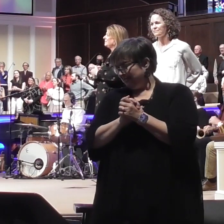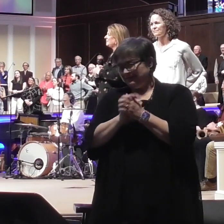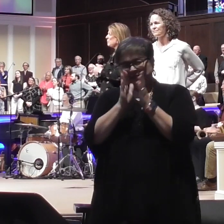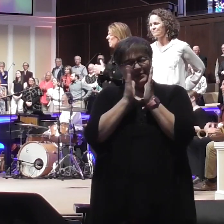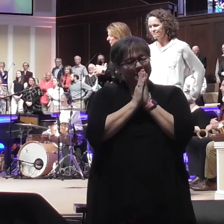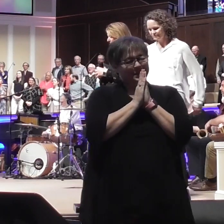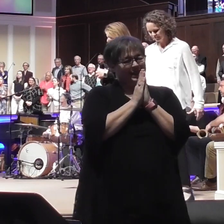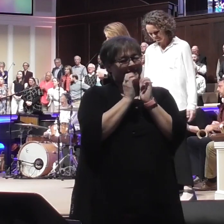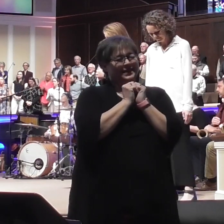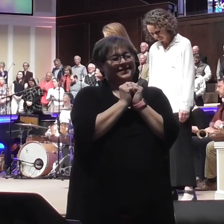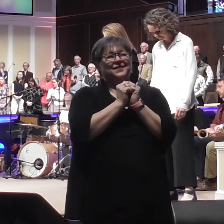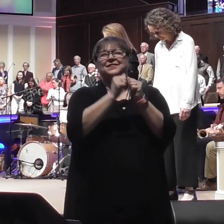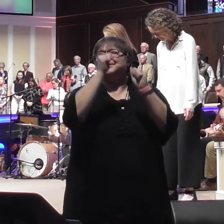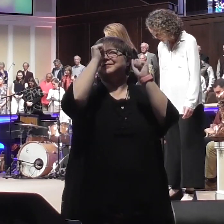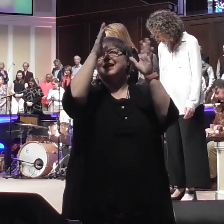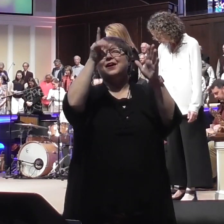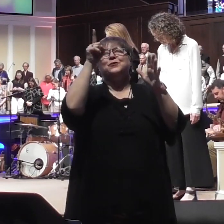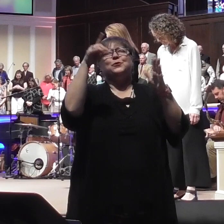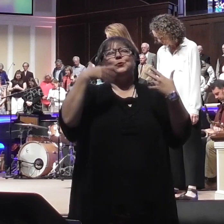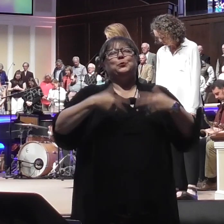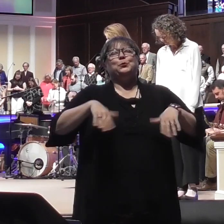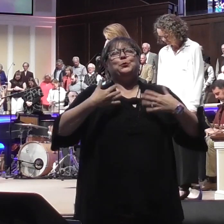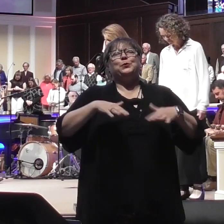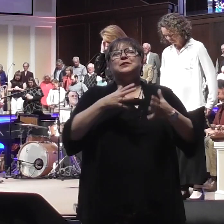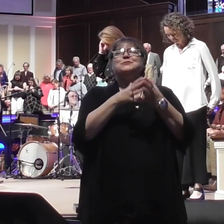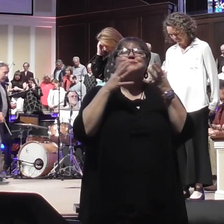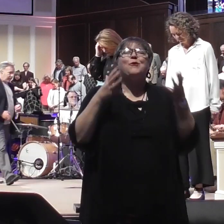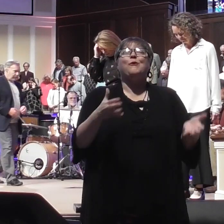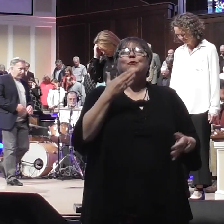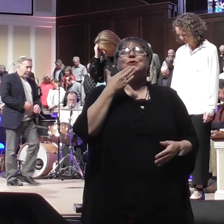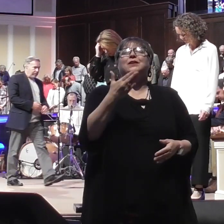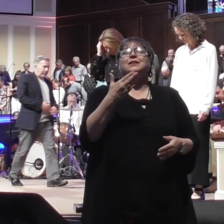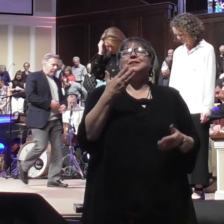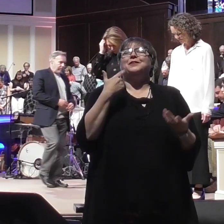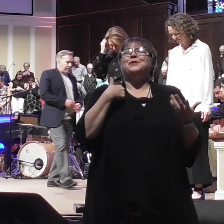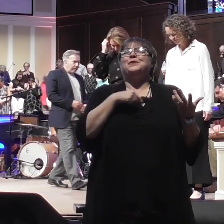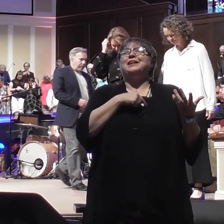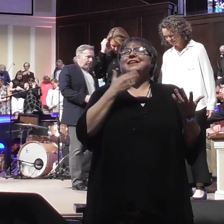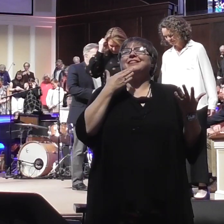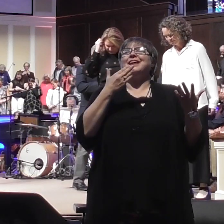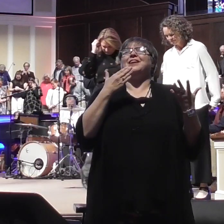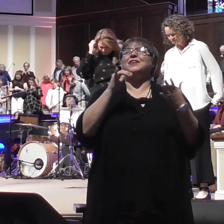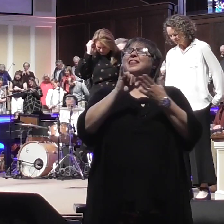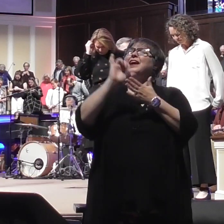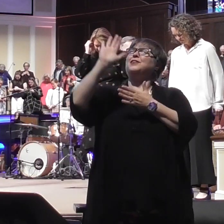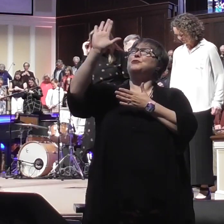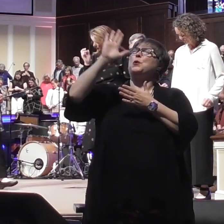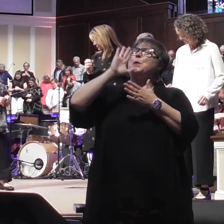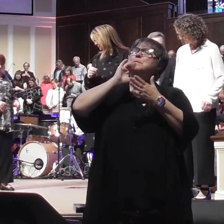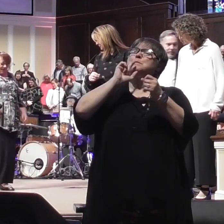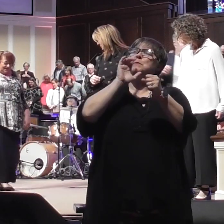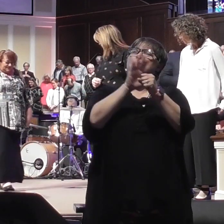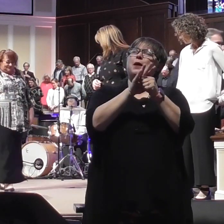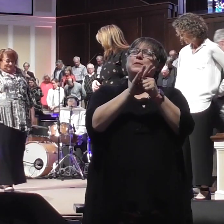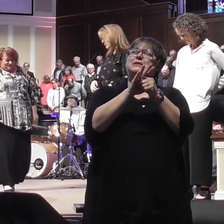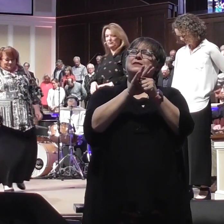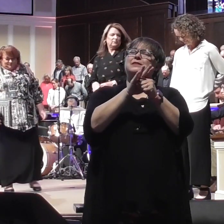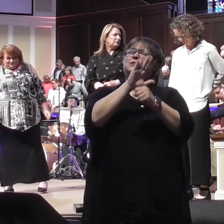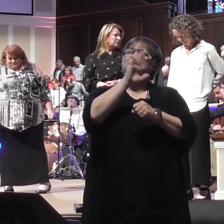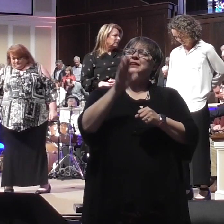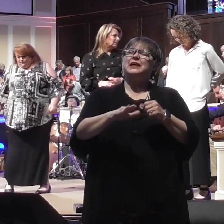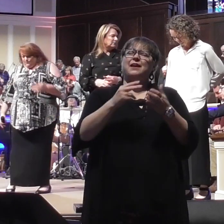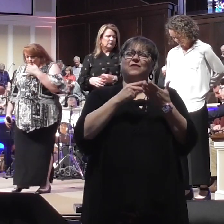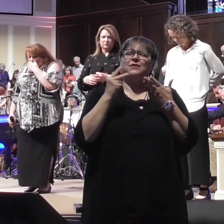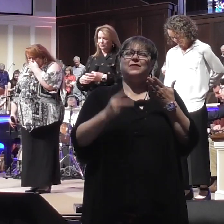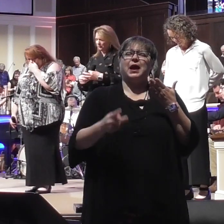Let's pray together. Father, you are so good. And we thank you, Lord, that your promises never fail. And that, Father,